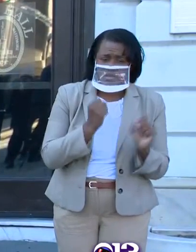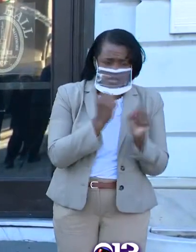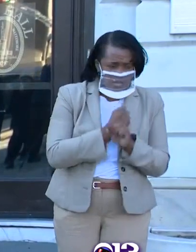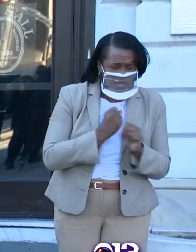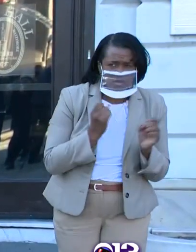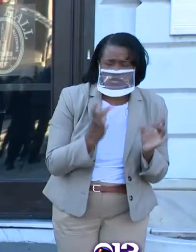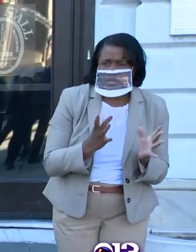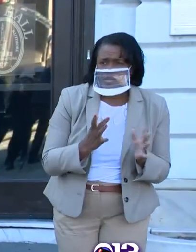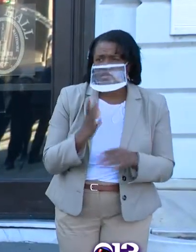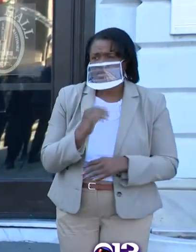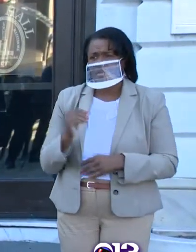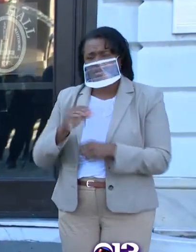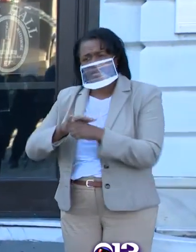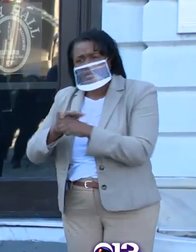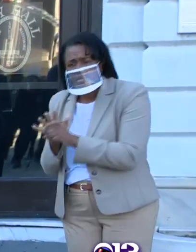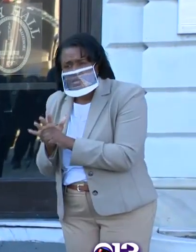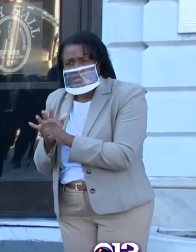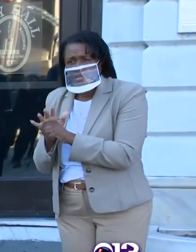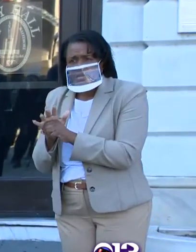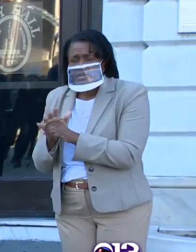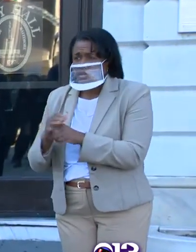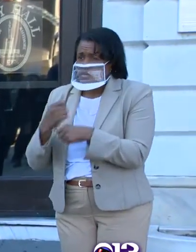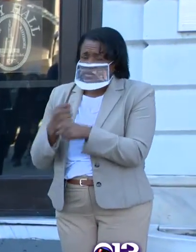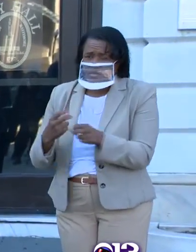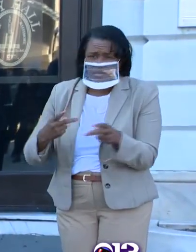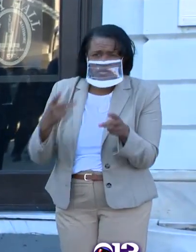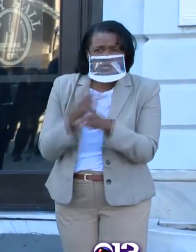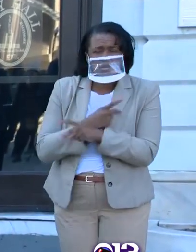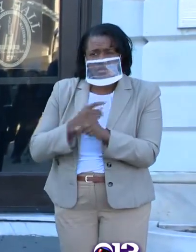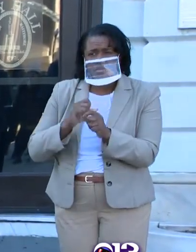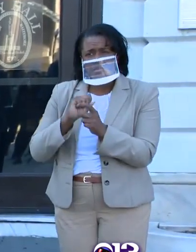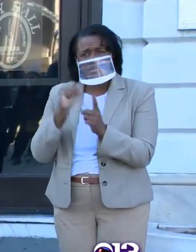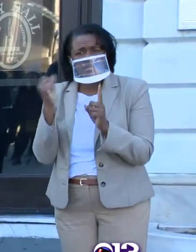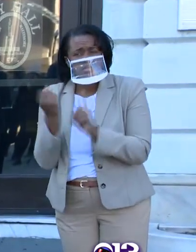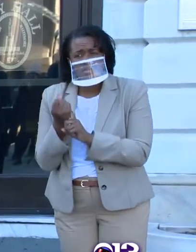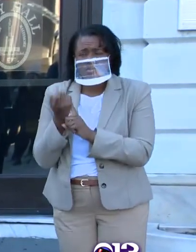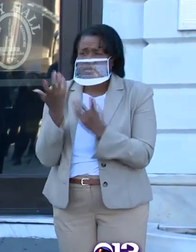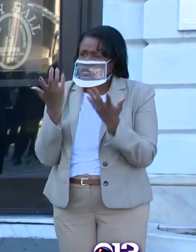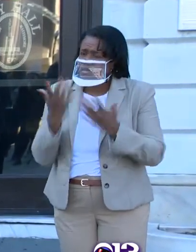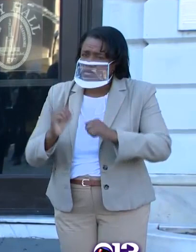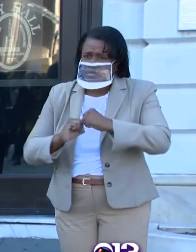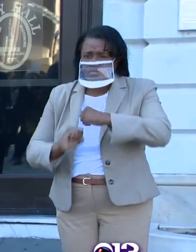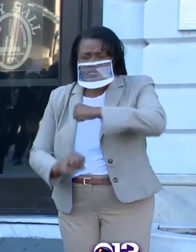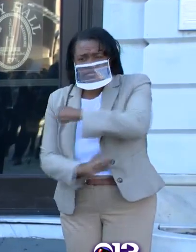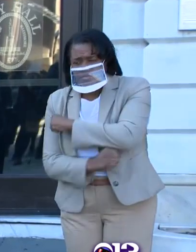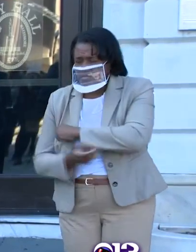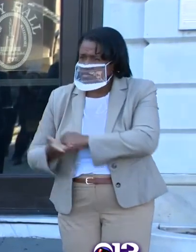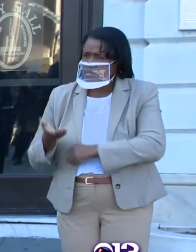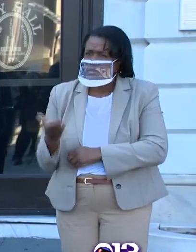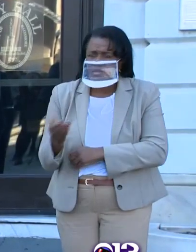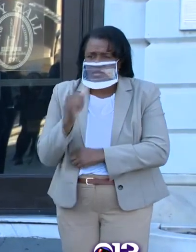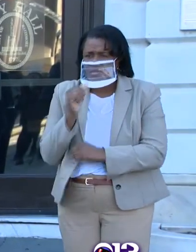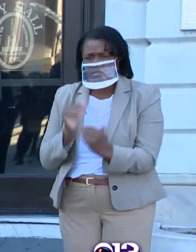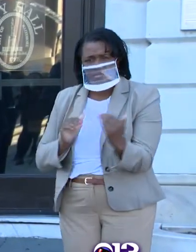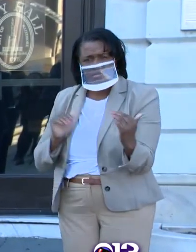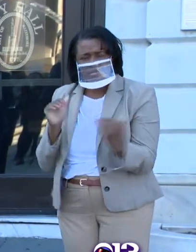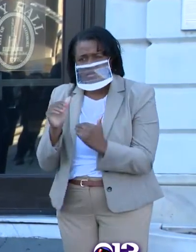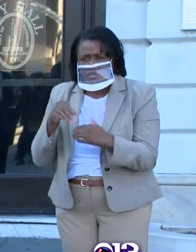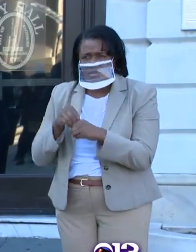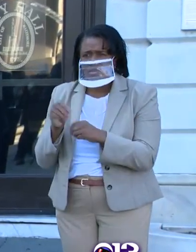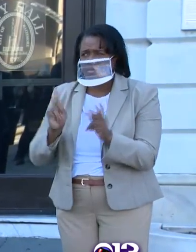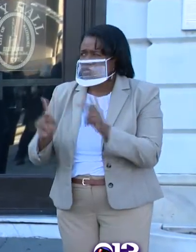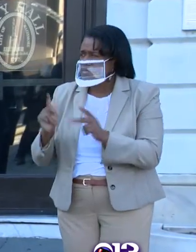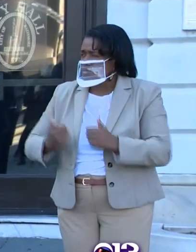and this pandemic exacerbate the underlying and obvious inequities facing residents